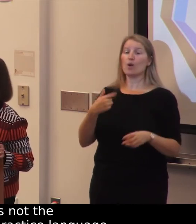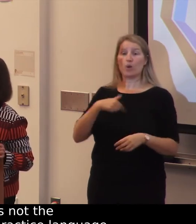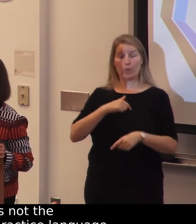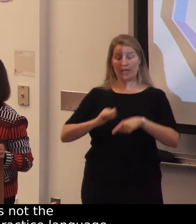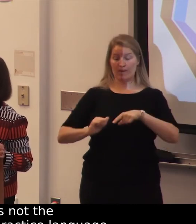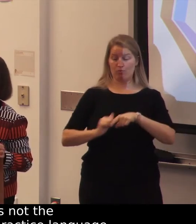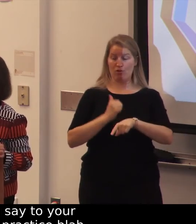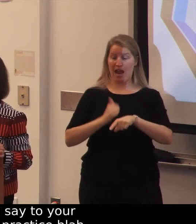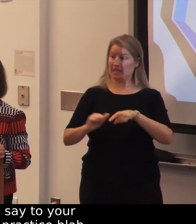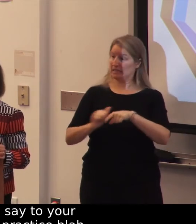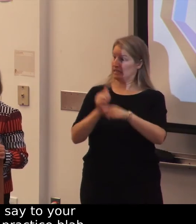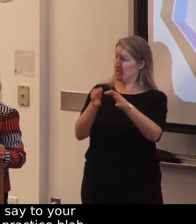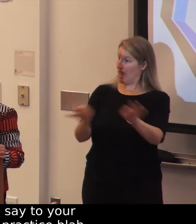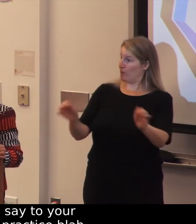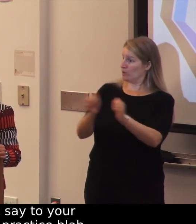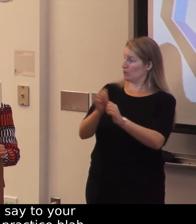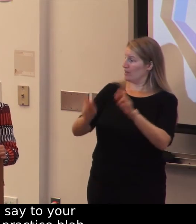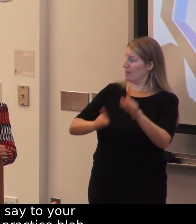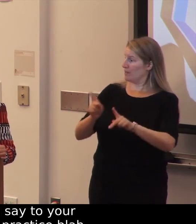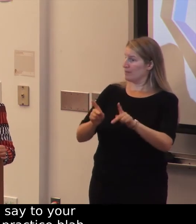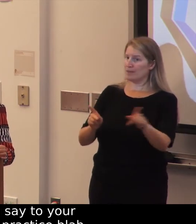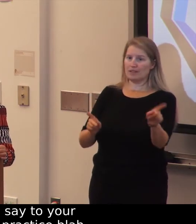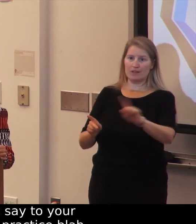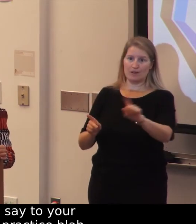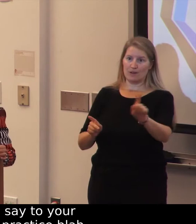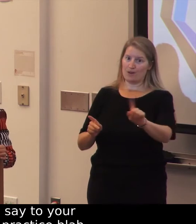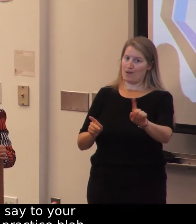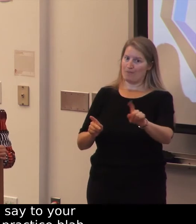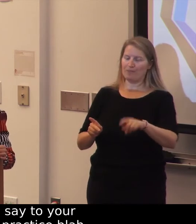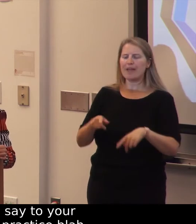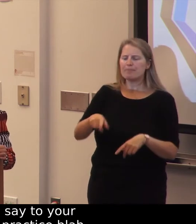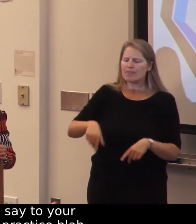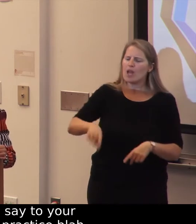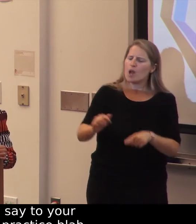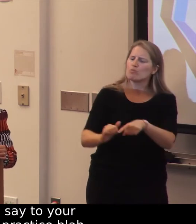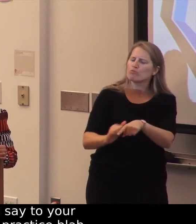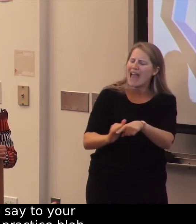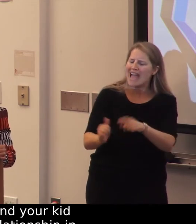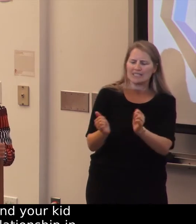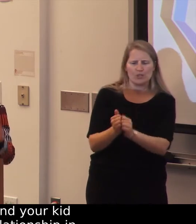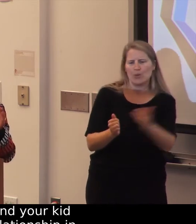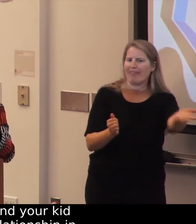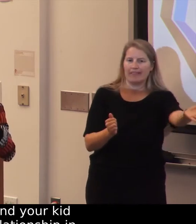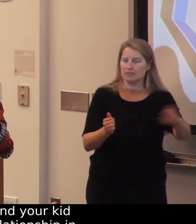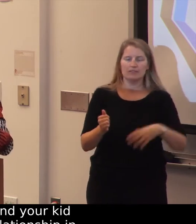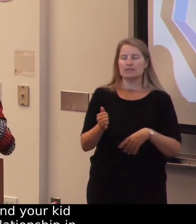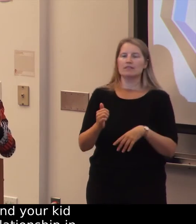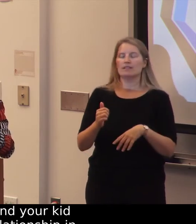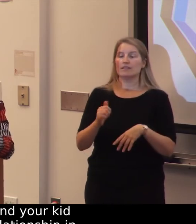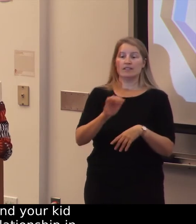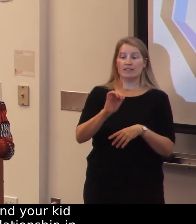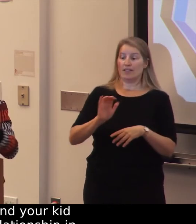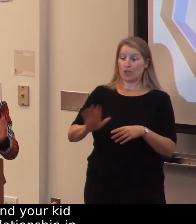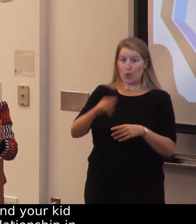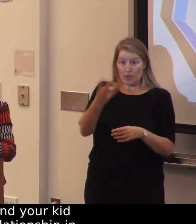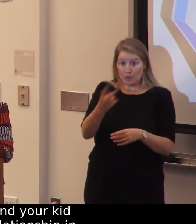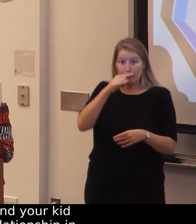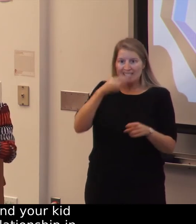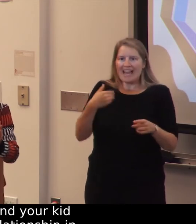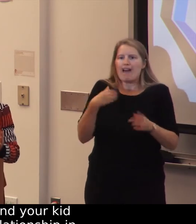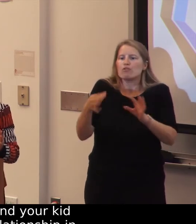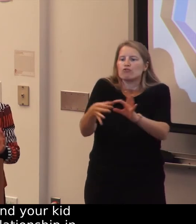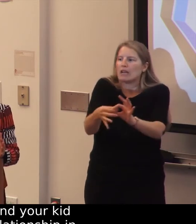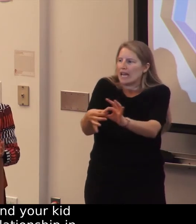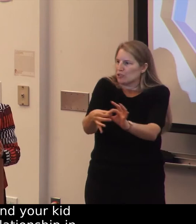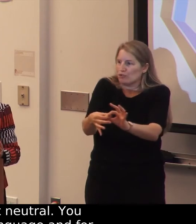right? I caution you, when you say to your kid, oh, go practice blah, blah, blah with Johnny, right? Well, Johnny and your kid have a relationship in